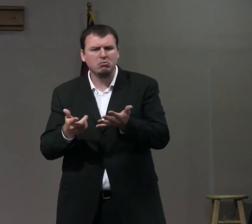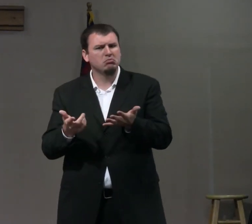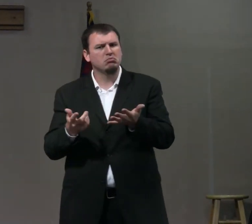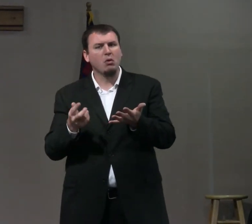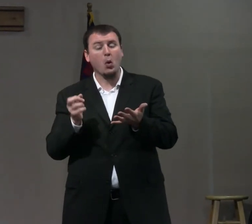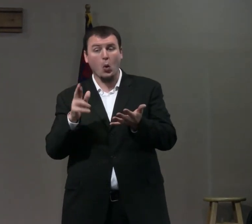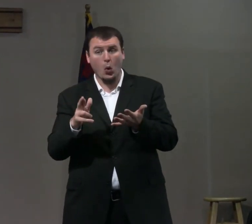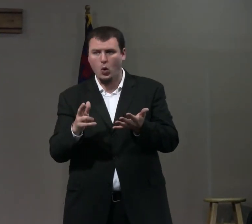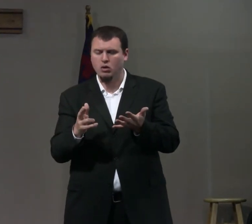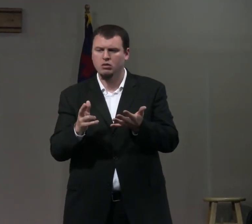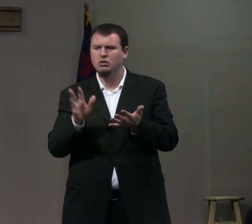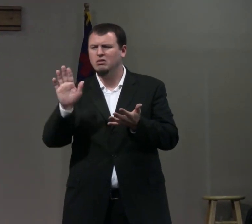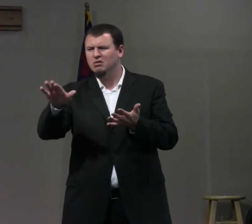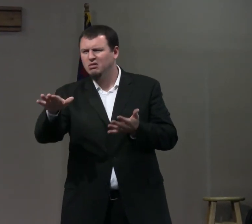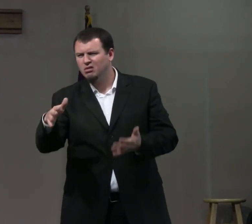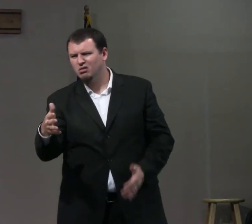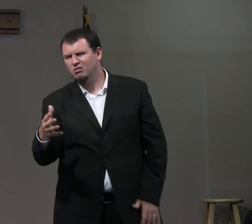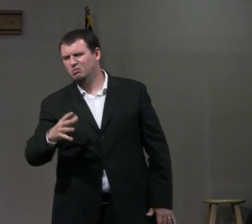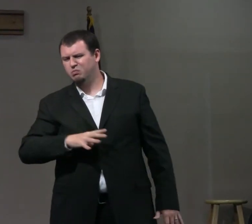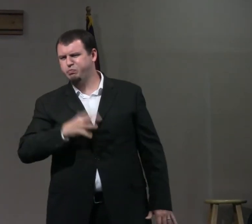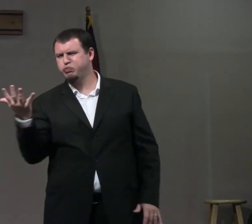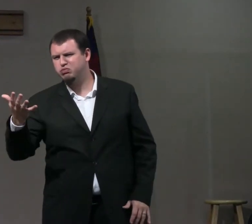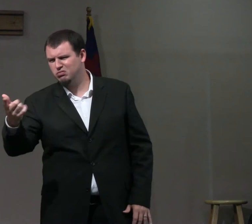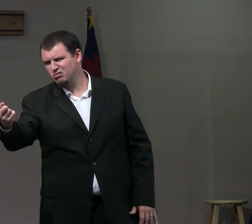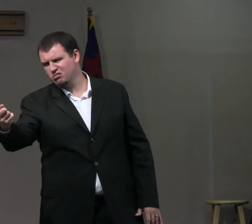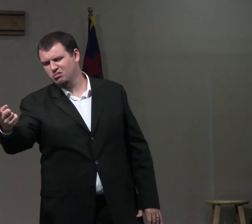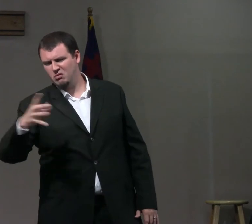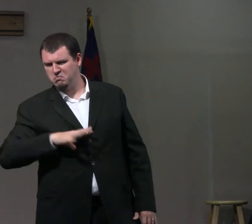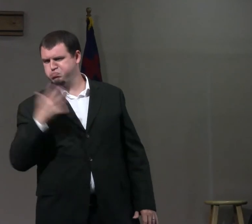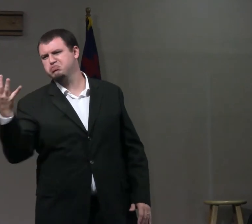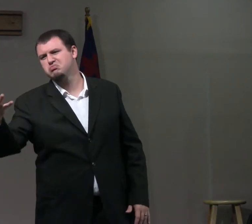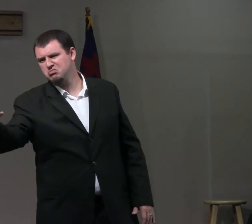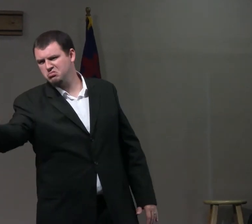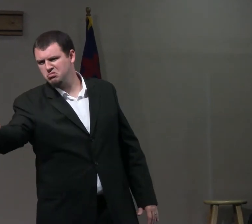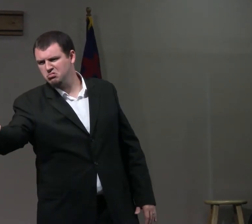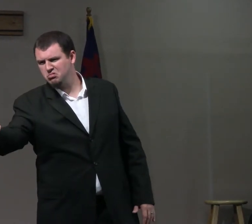you say, oh, hey, do you mind helping me with these things? Or,